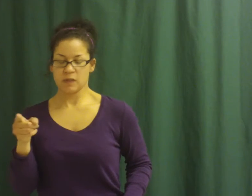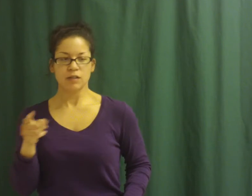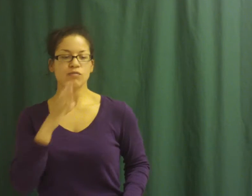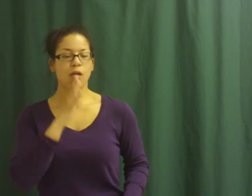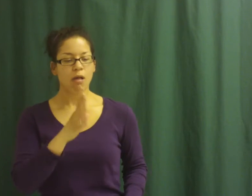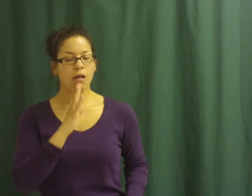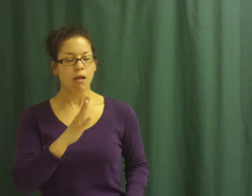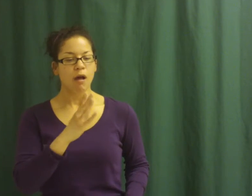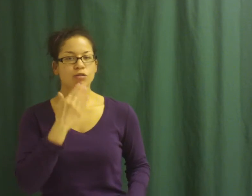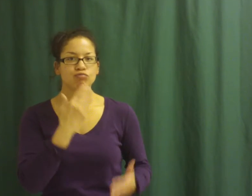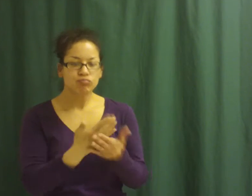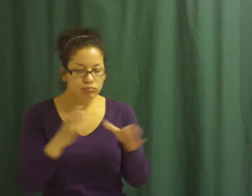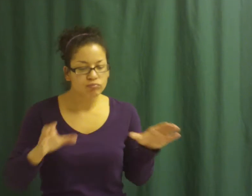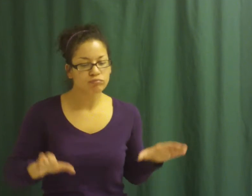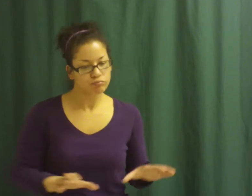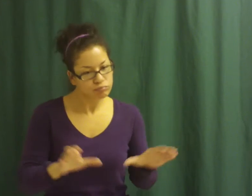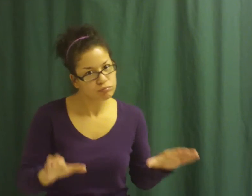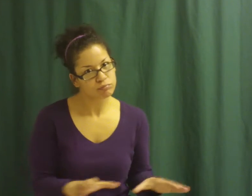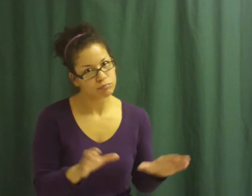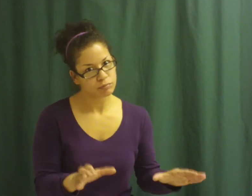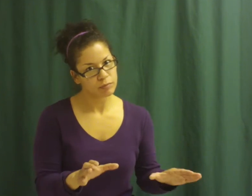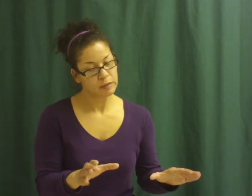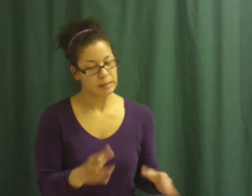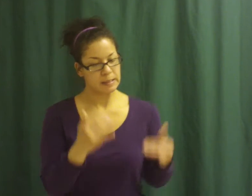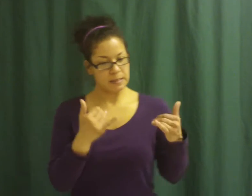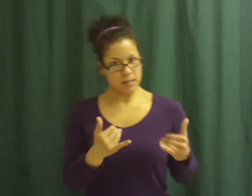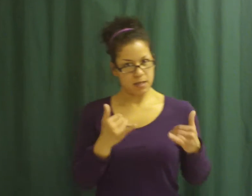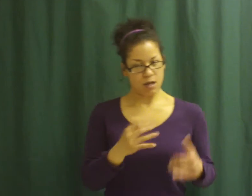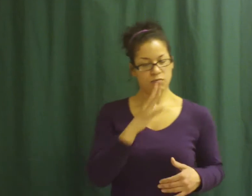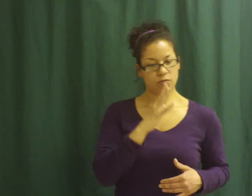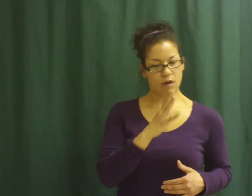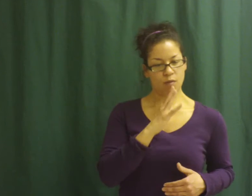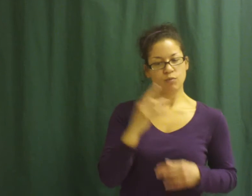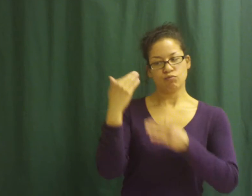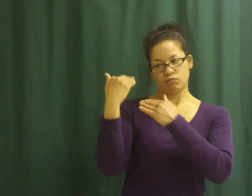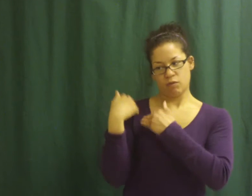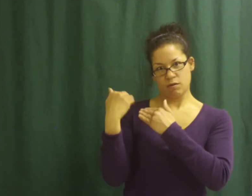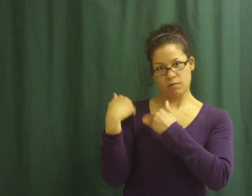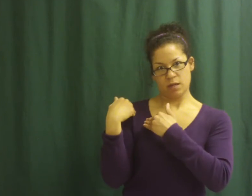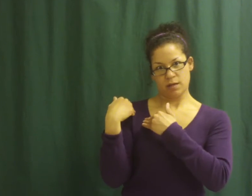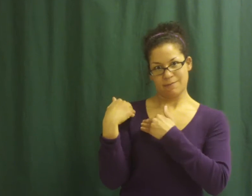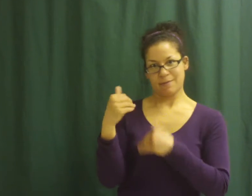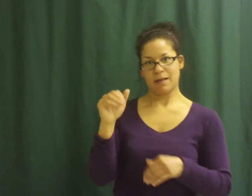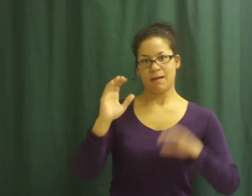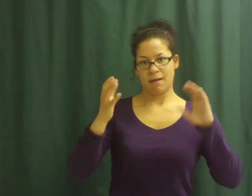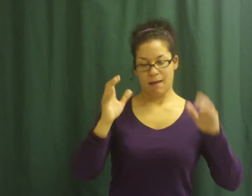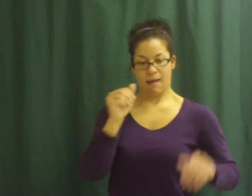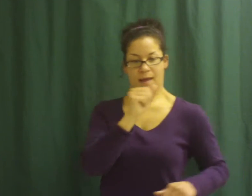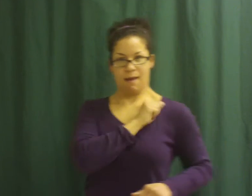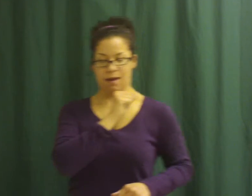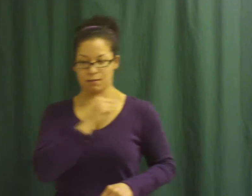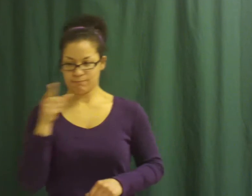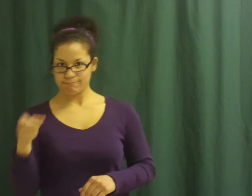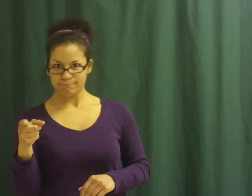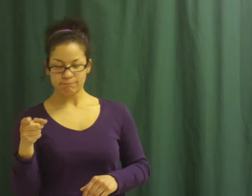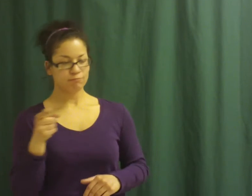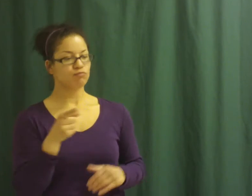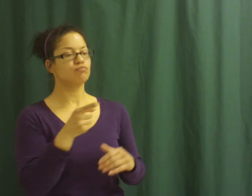We today speak of responsibility, which Adams called honesty and punctuality.